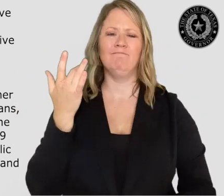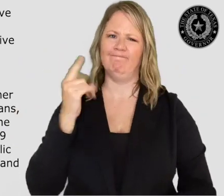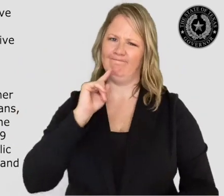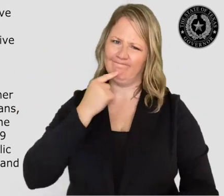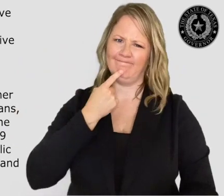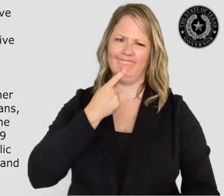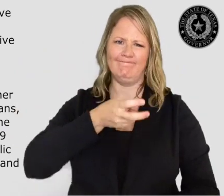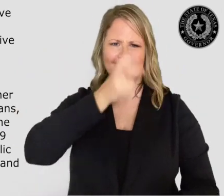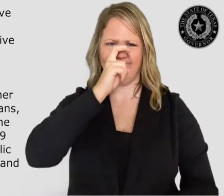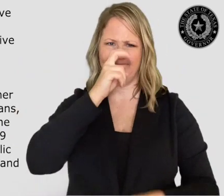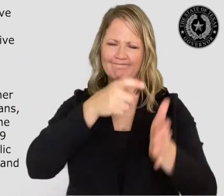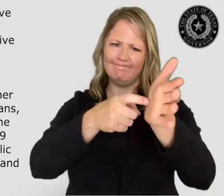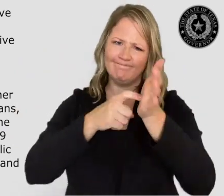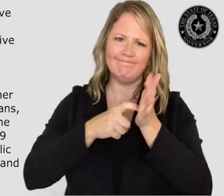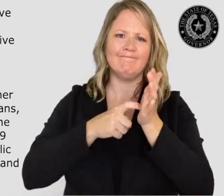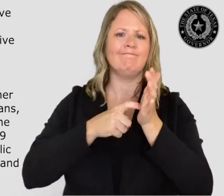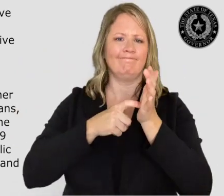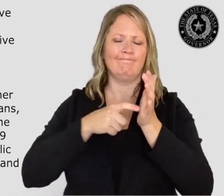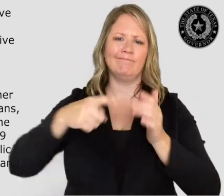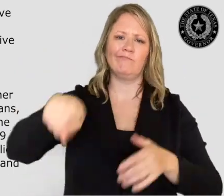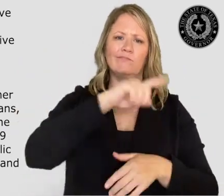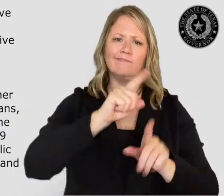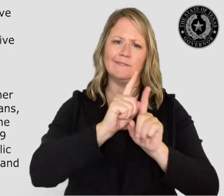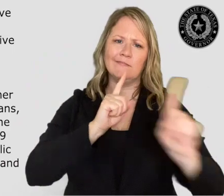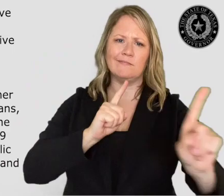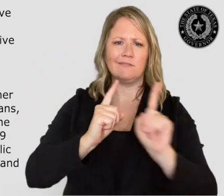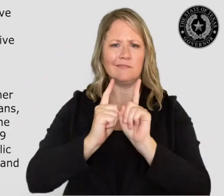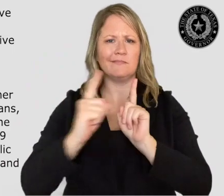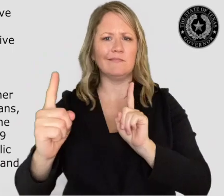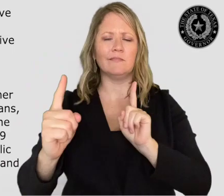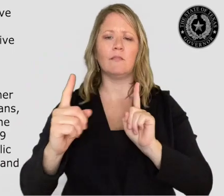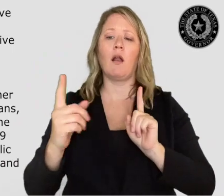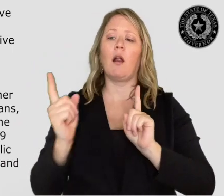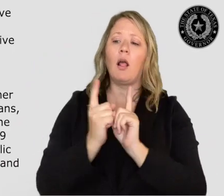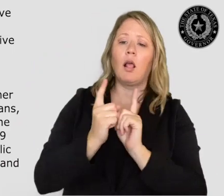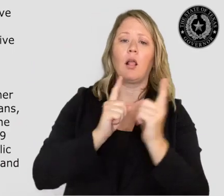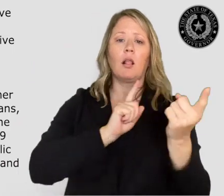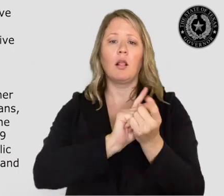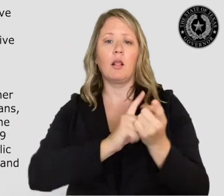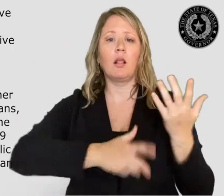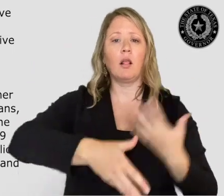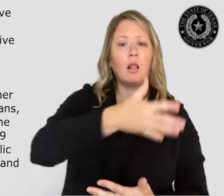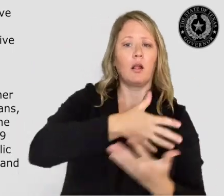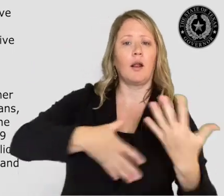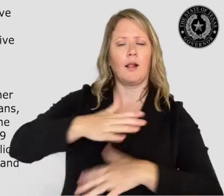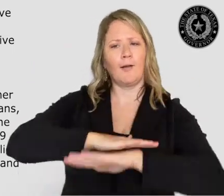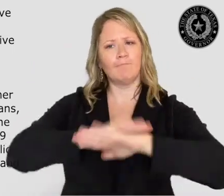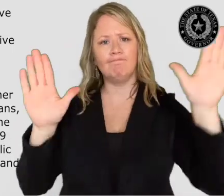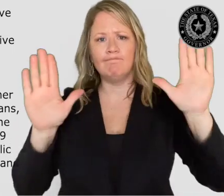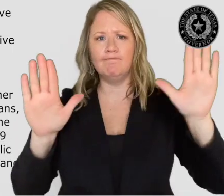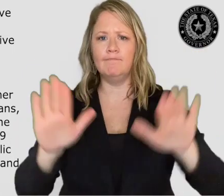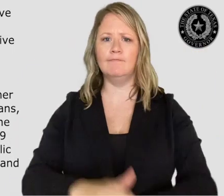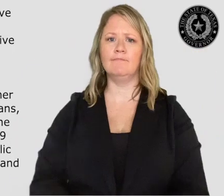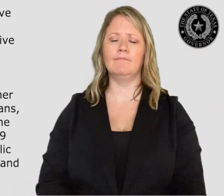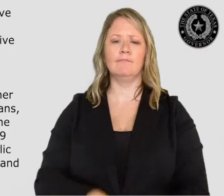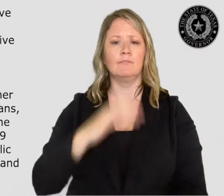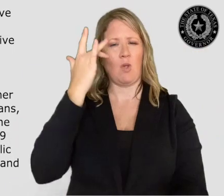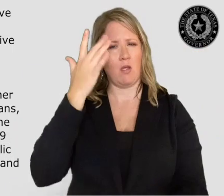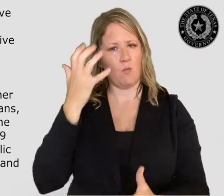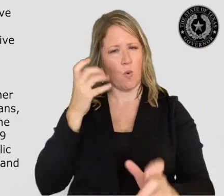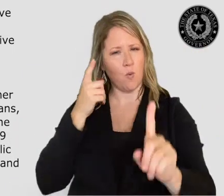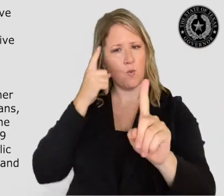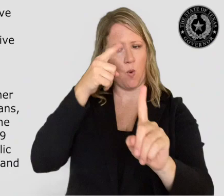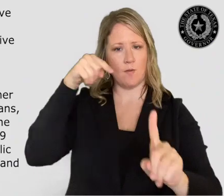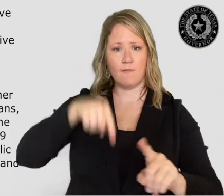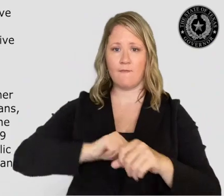distancing restrictions and other obligations for Texans aimed at slowing the spread of COVID-19 and protecting public health